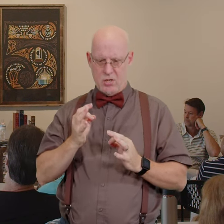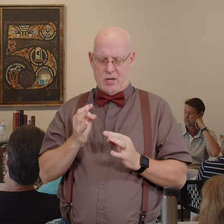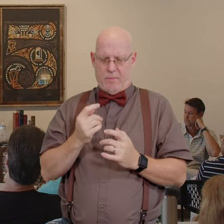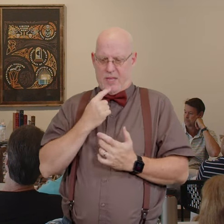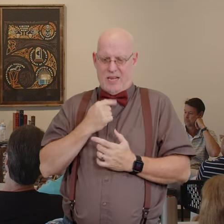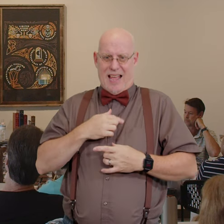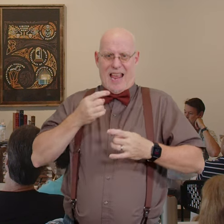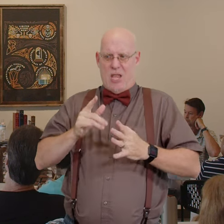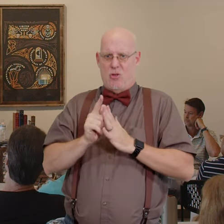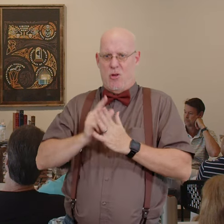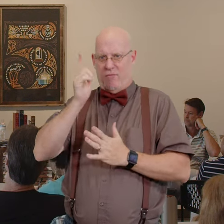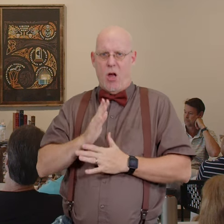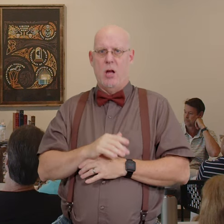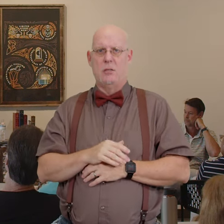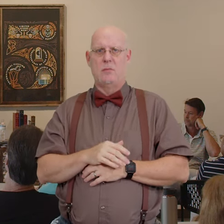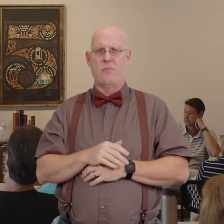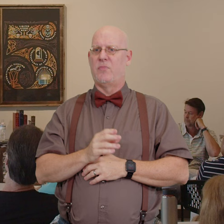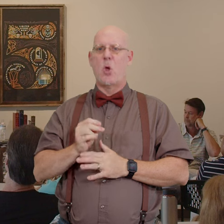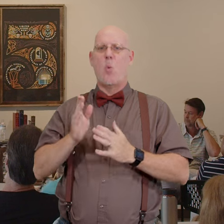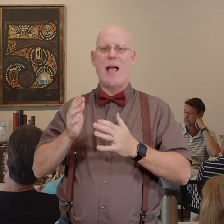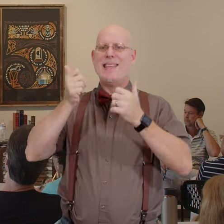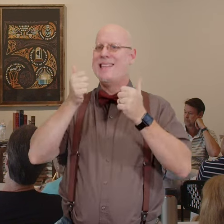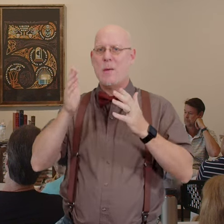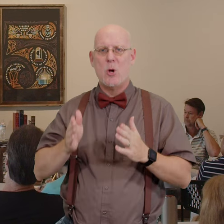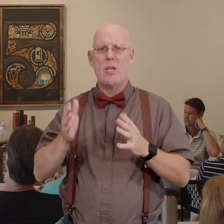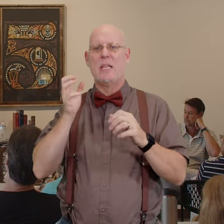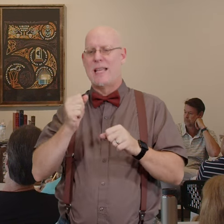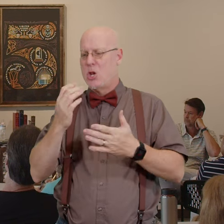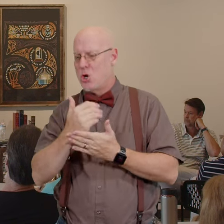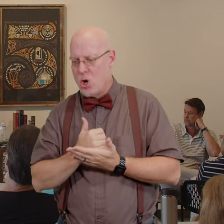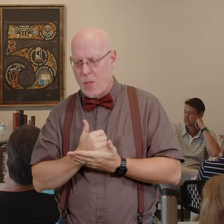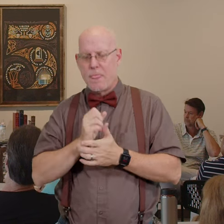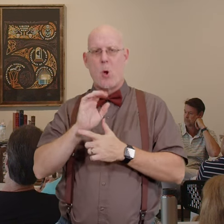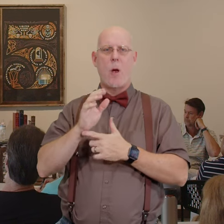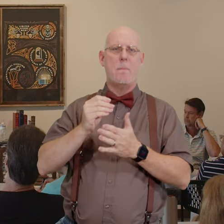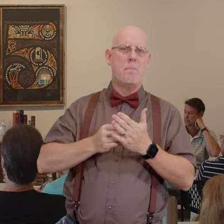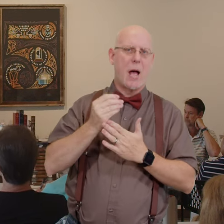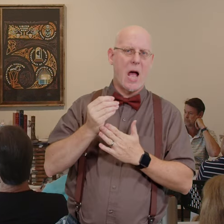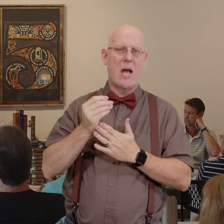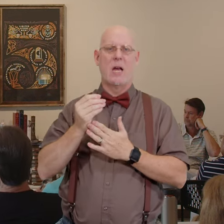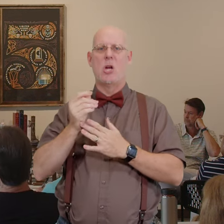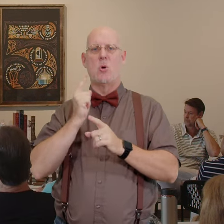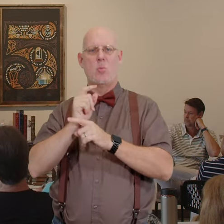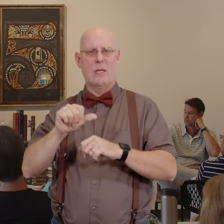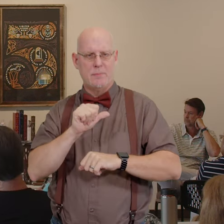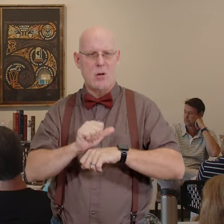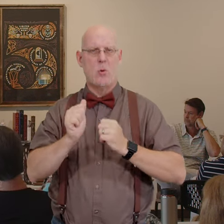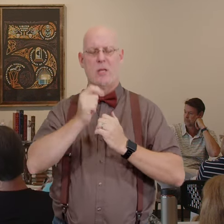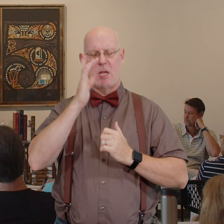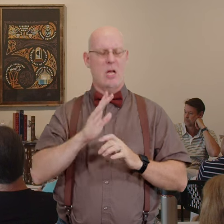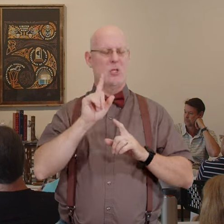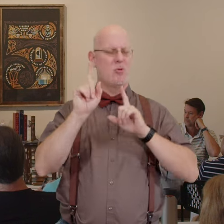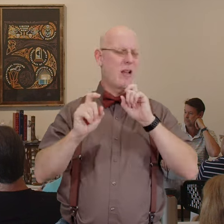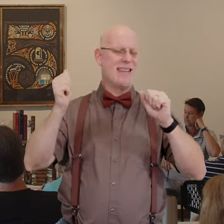that there is no way. He says, I hated the law of God in his testimony. There's no way that anyone could ever earn or buy right standing with God. And so he